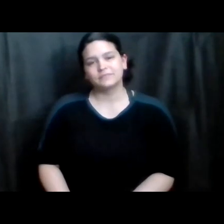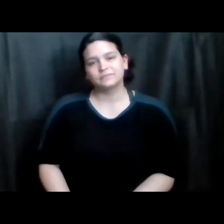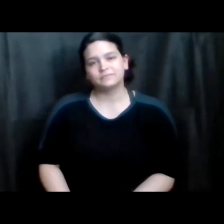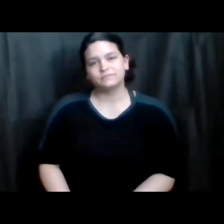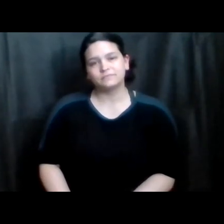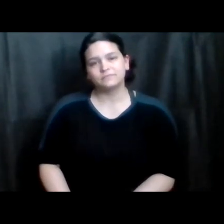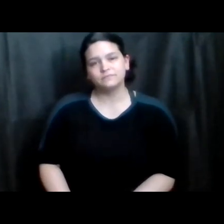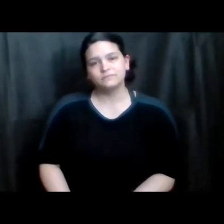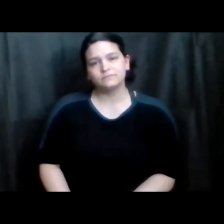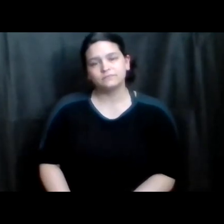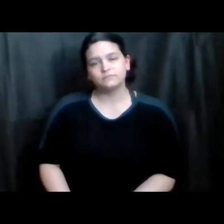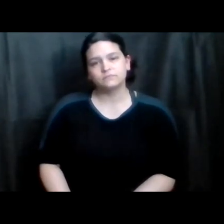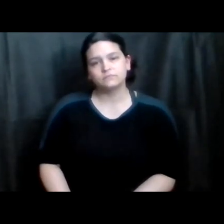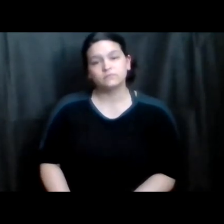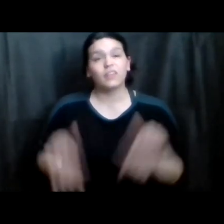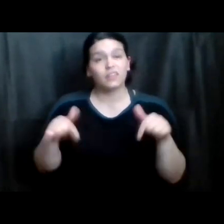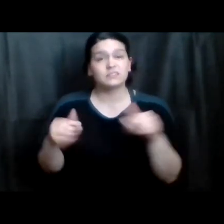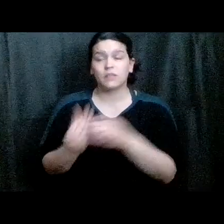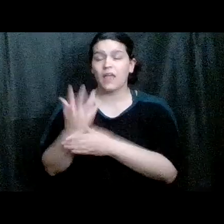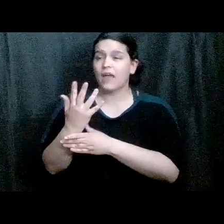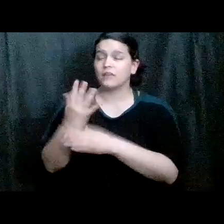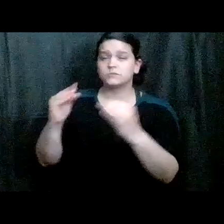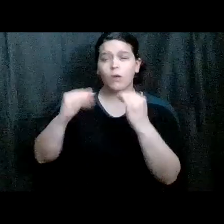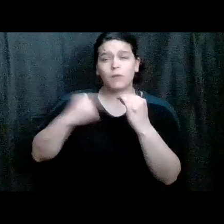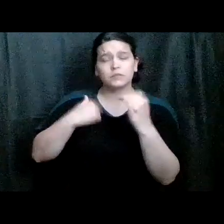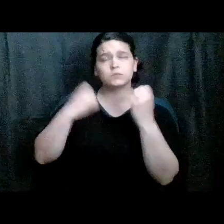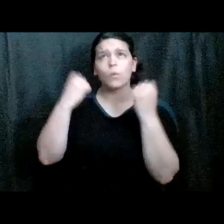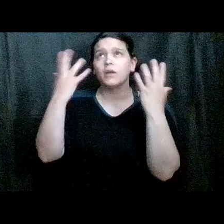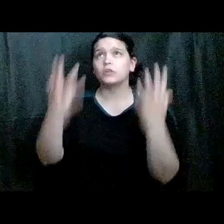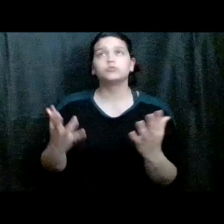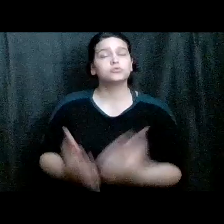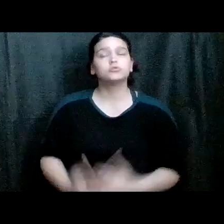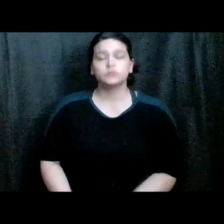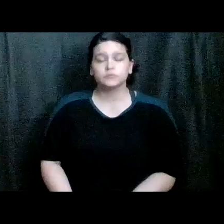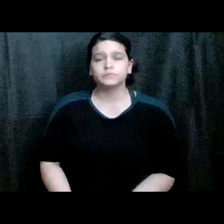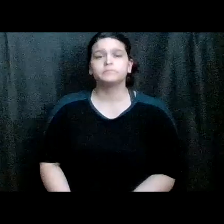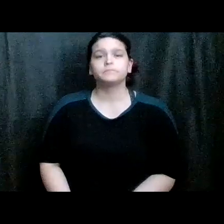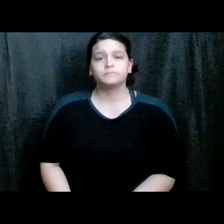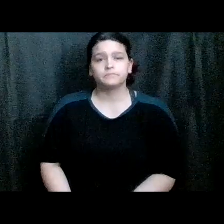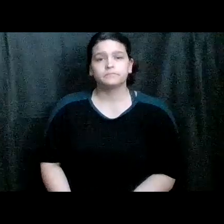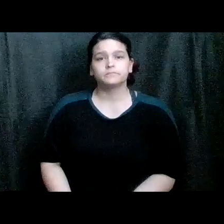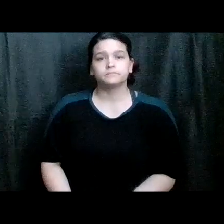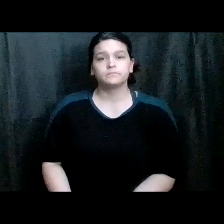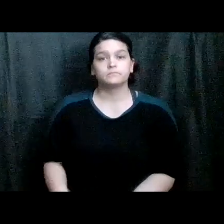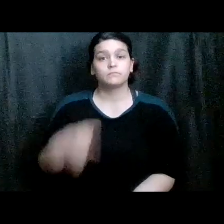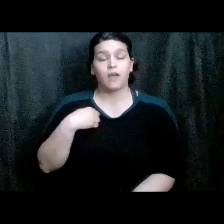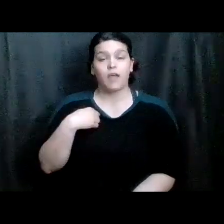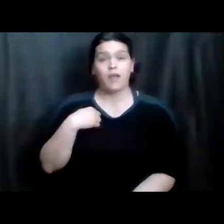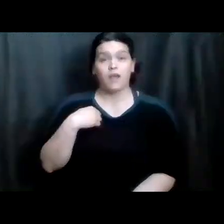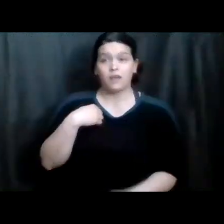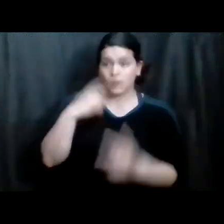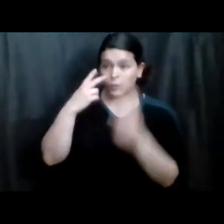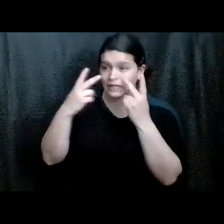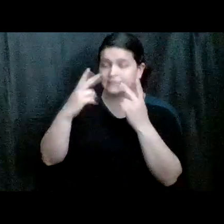And this plant has just taught me so much. And I got to bear witness to how it is helping